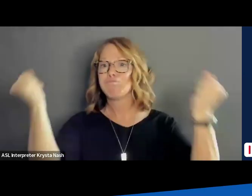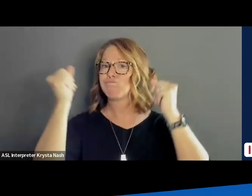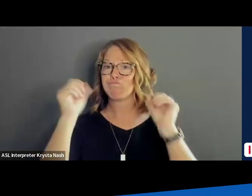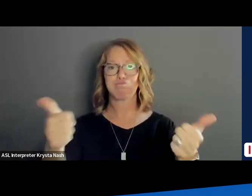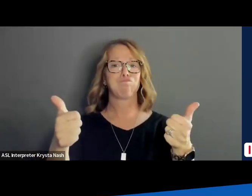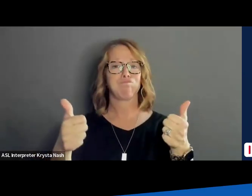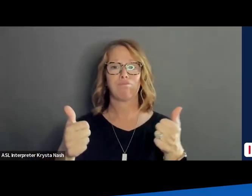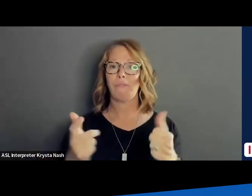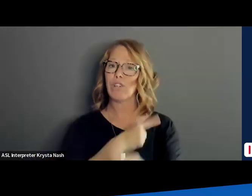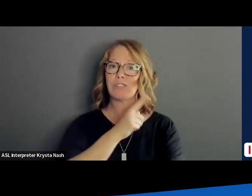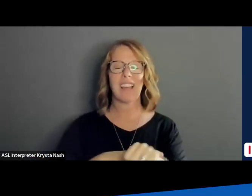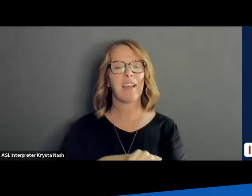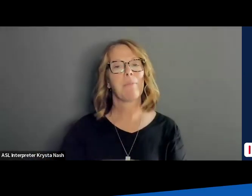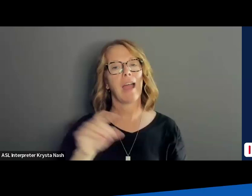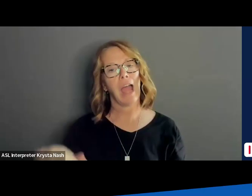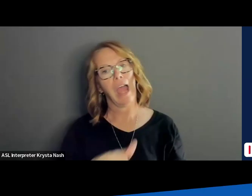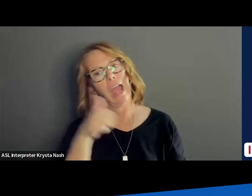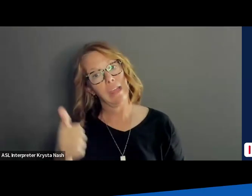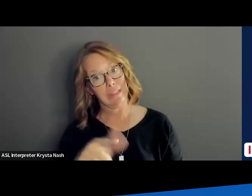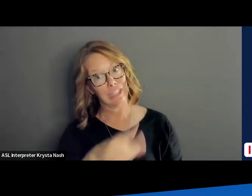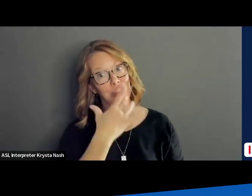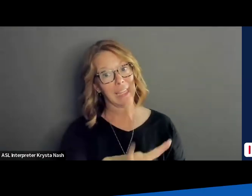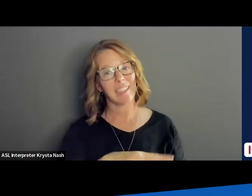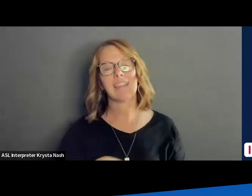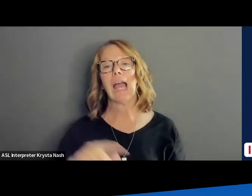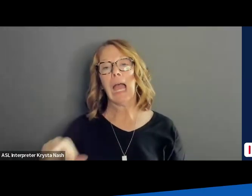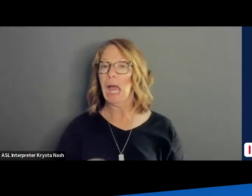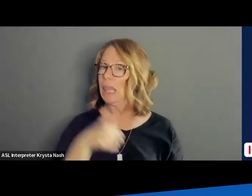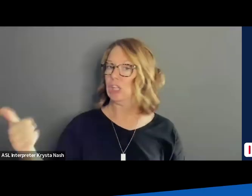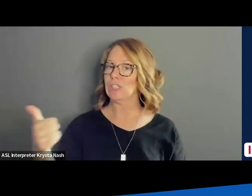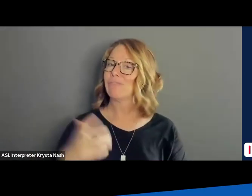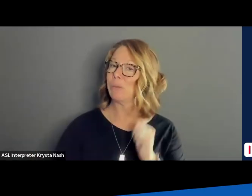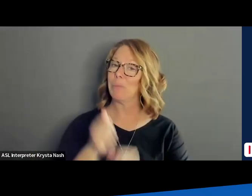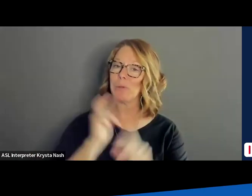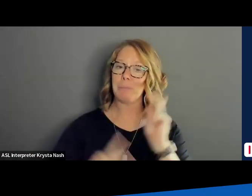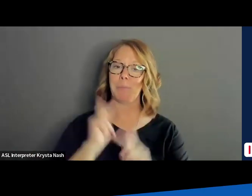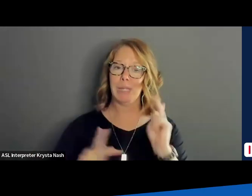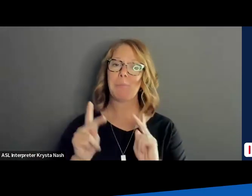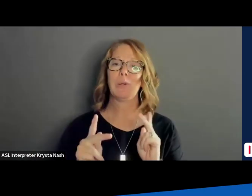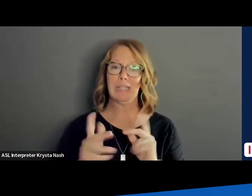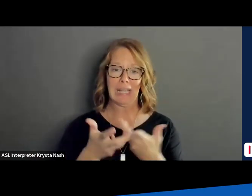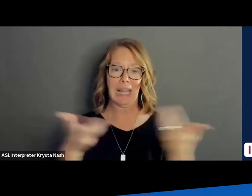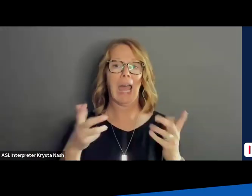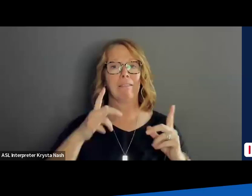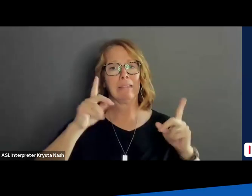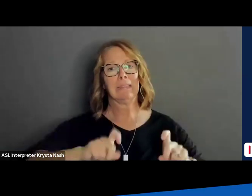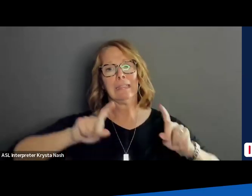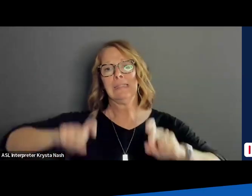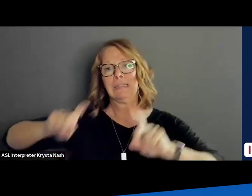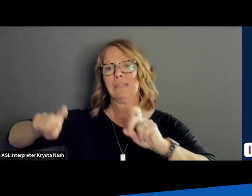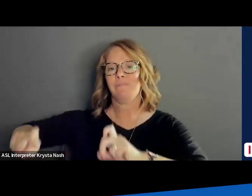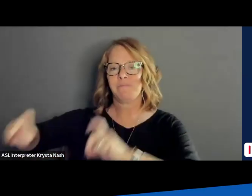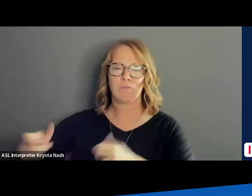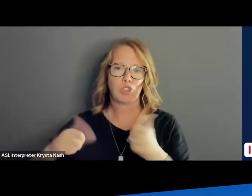out great, good. Consider yourself lucky. But for most people, it's a lot of experimentation